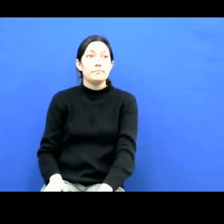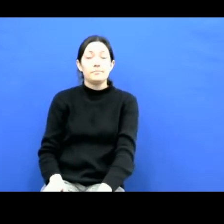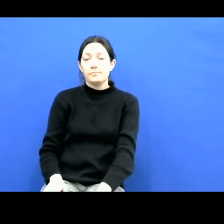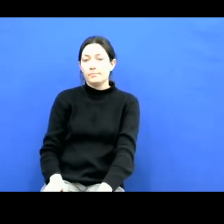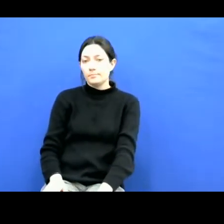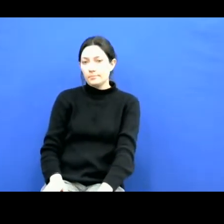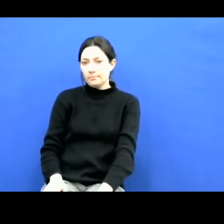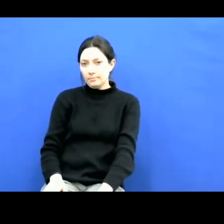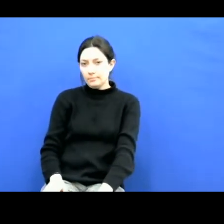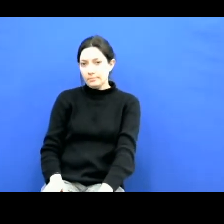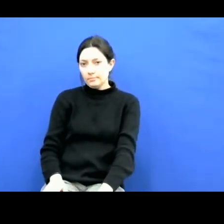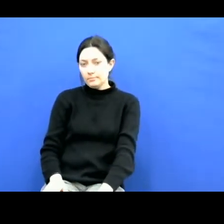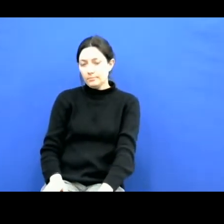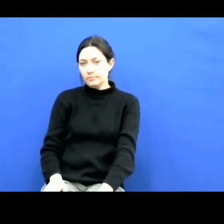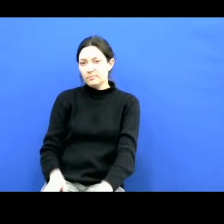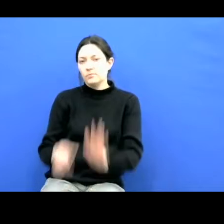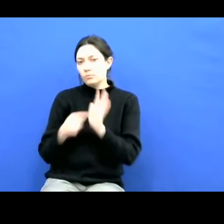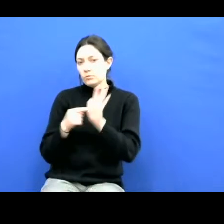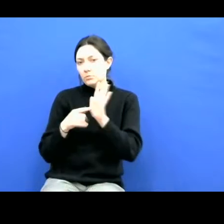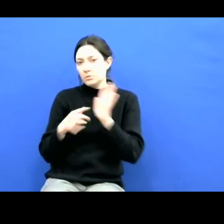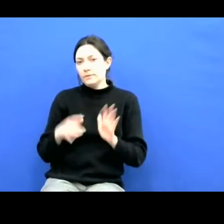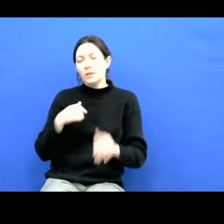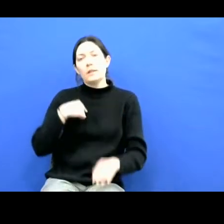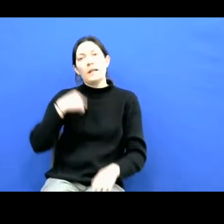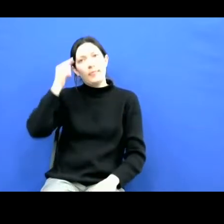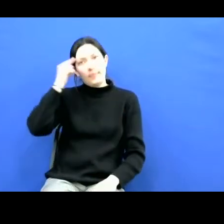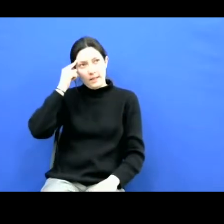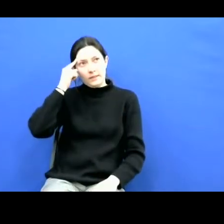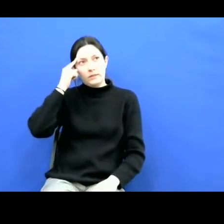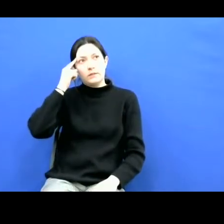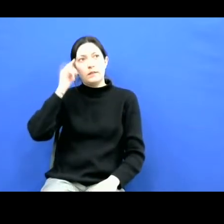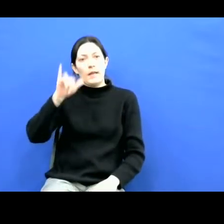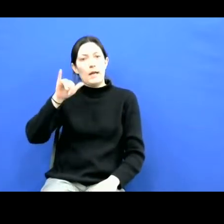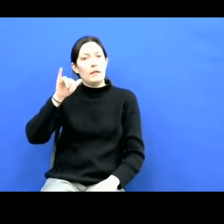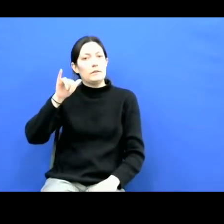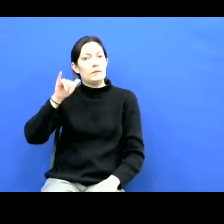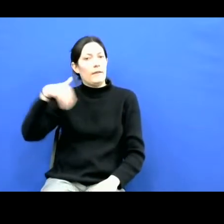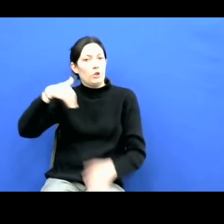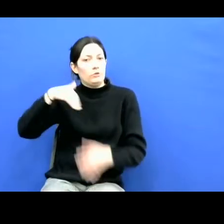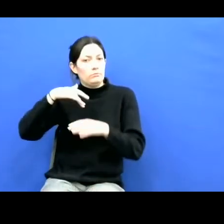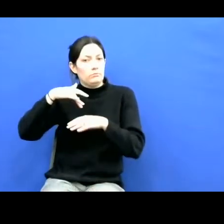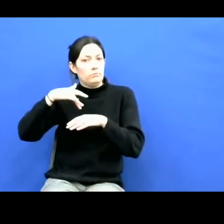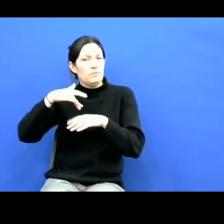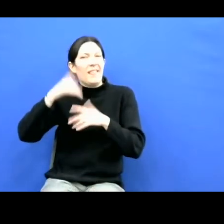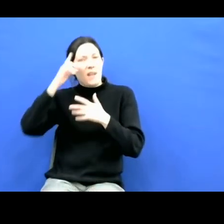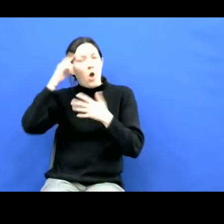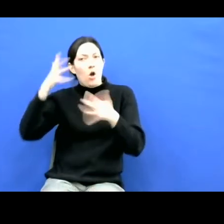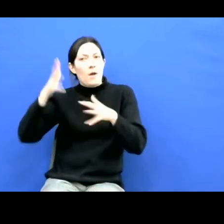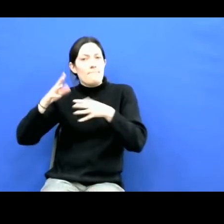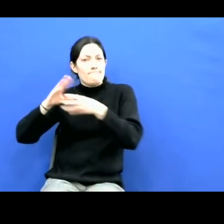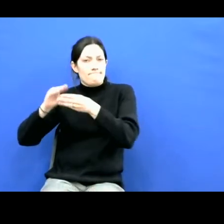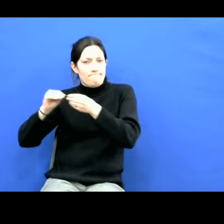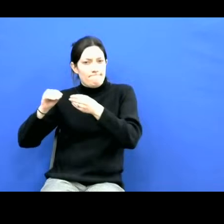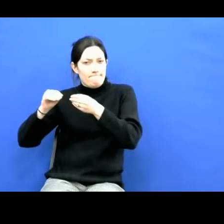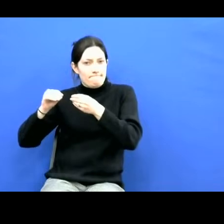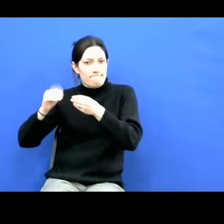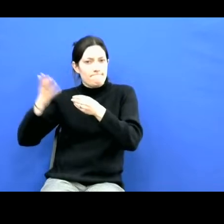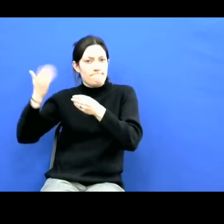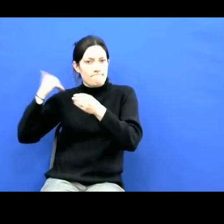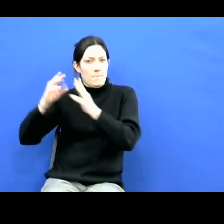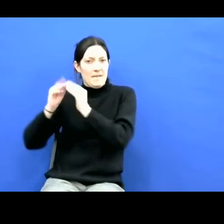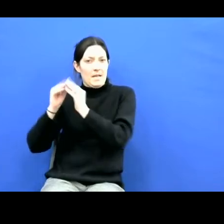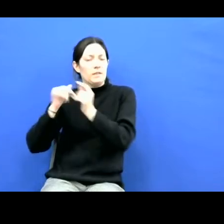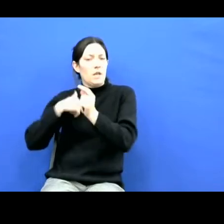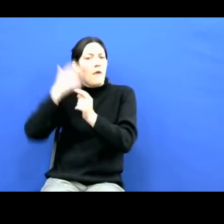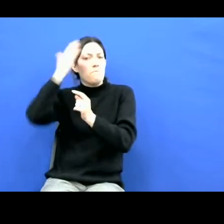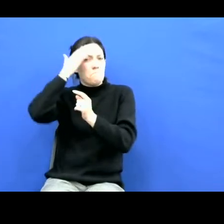that we really haven't talked about in previous meetings. So I'm with you on that, and I'm familiar with Erie Station and the layout and